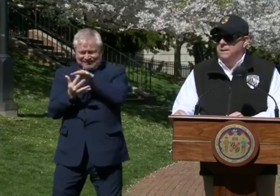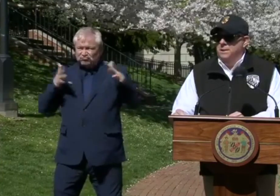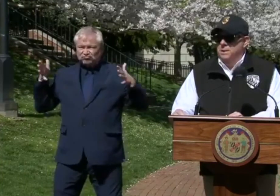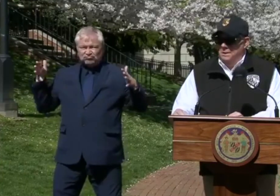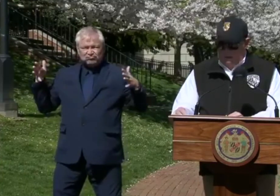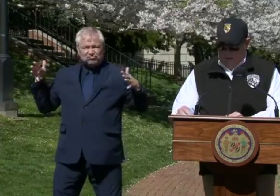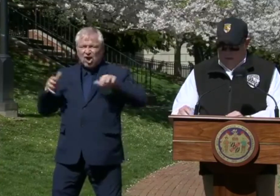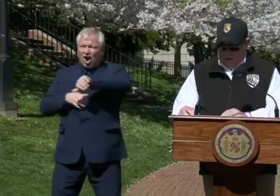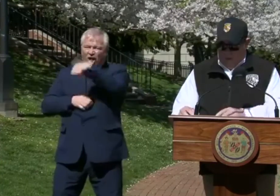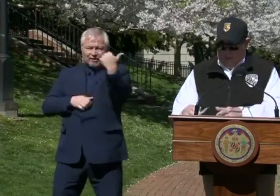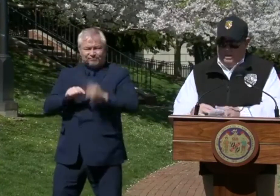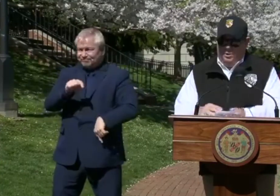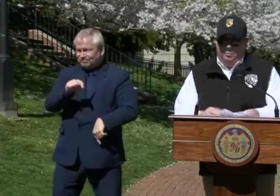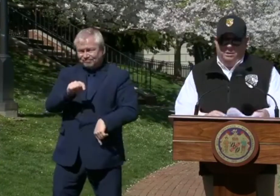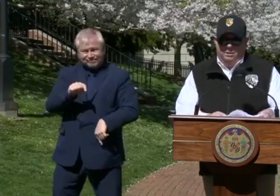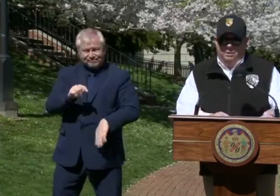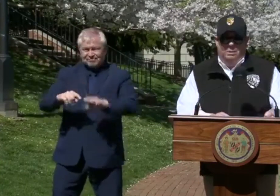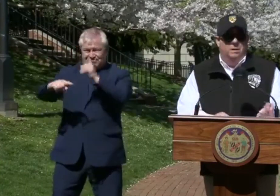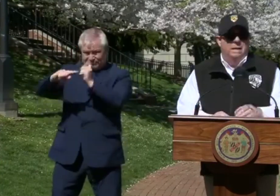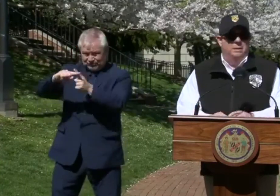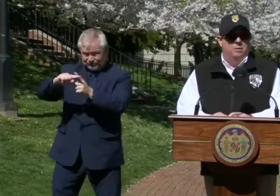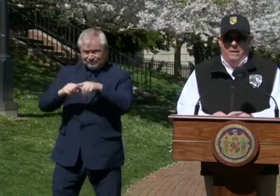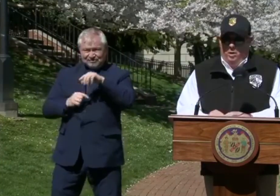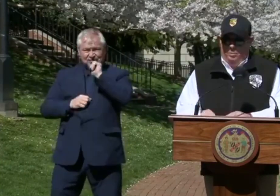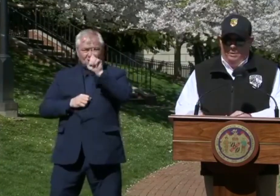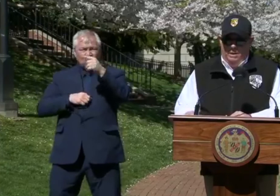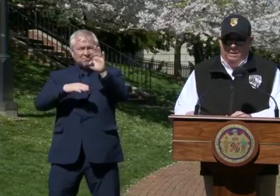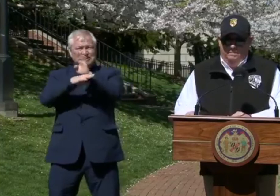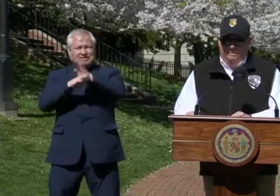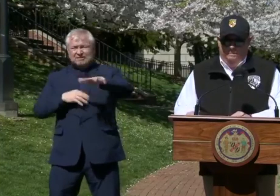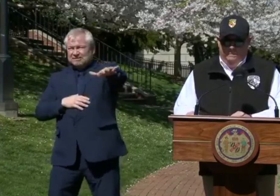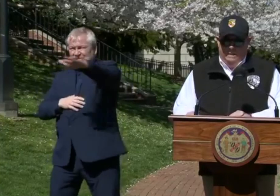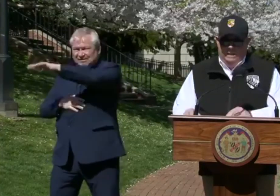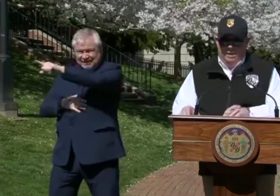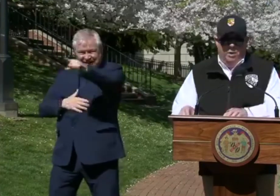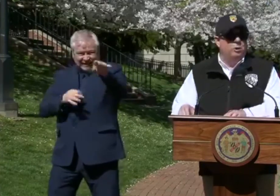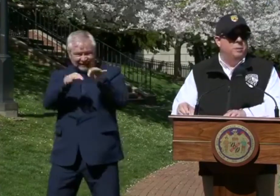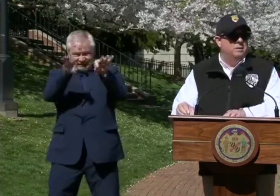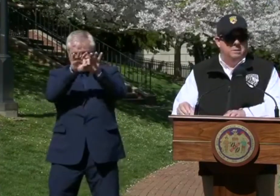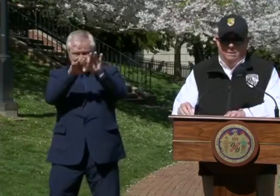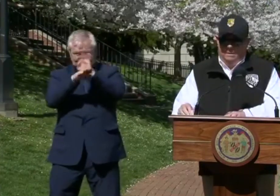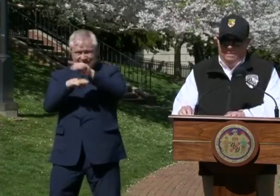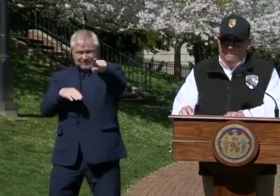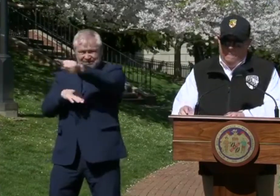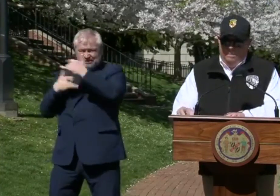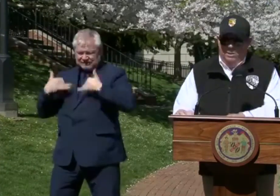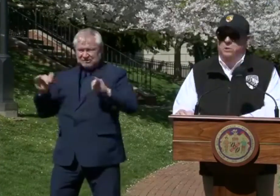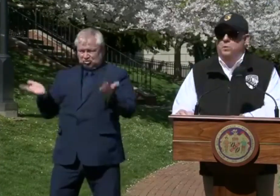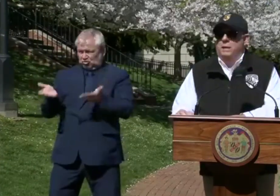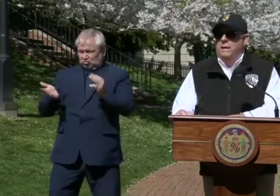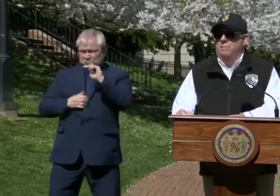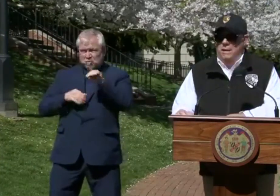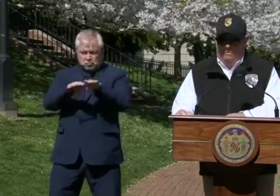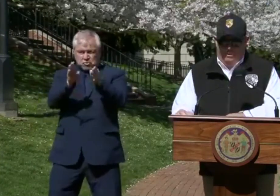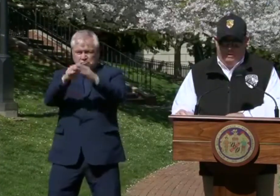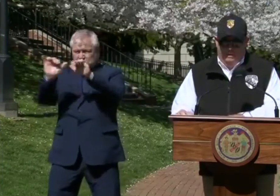In addition, only essential businesses are allowed to remain open in Maryland, and those businesses must also